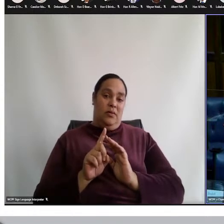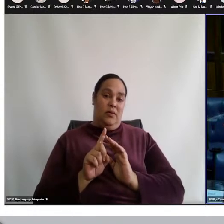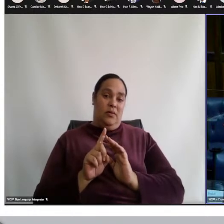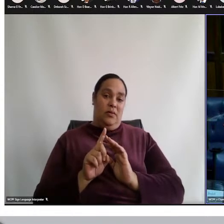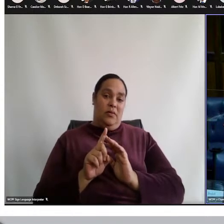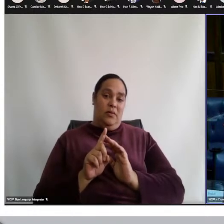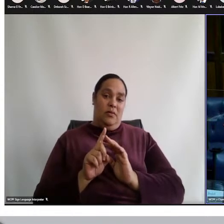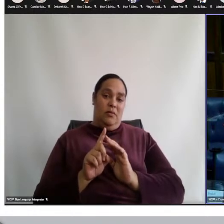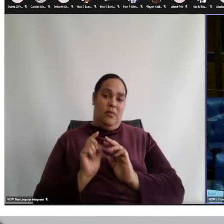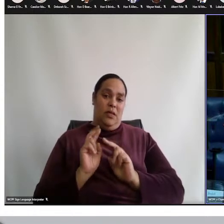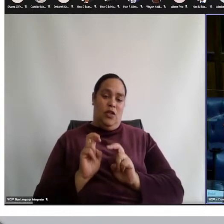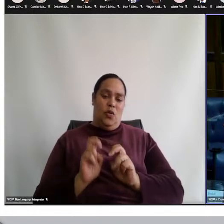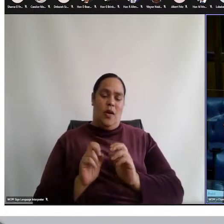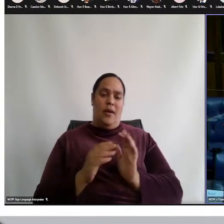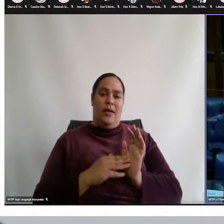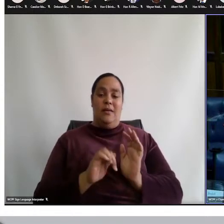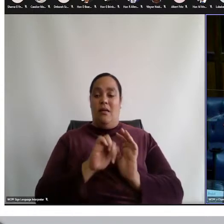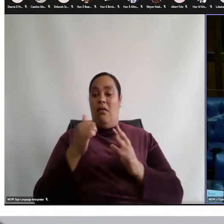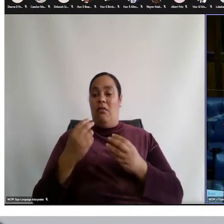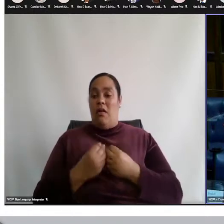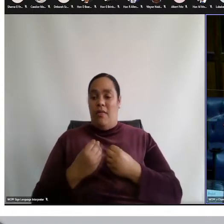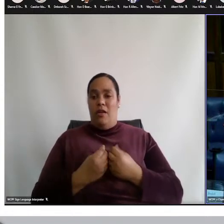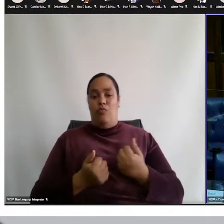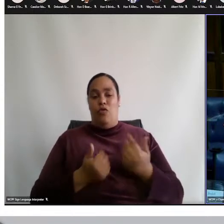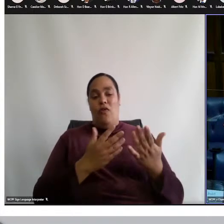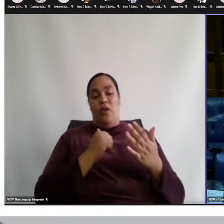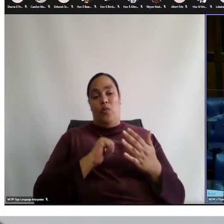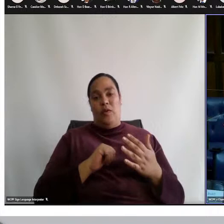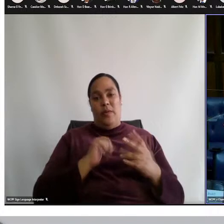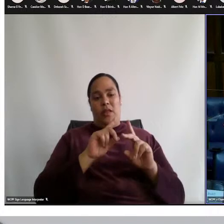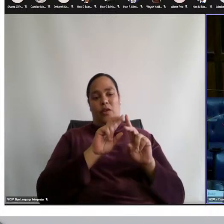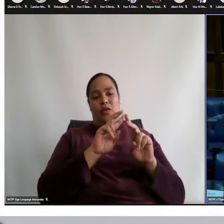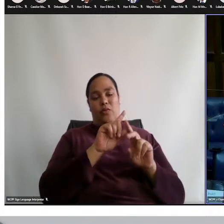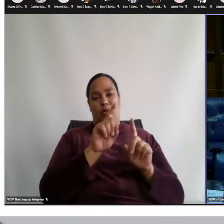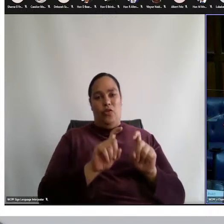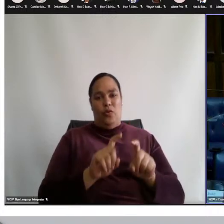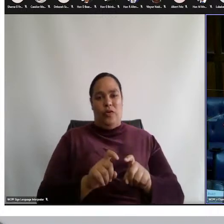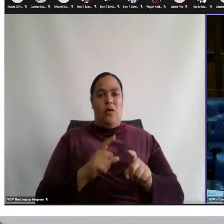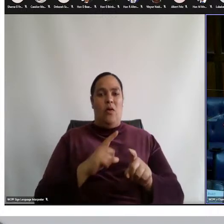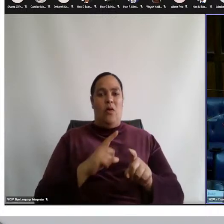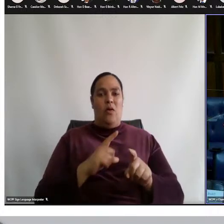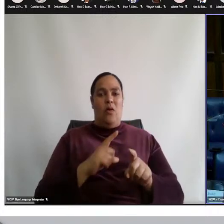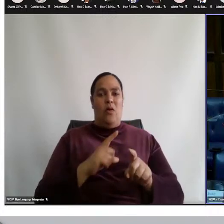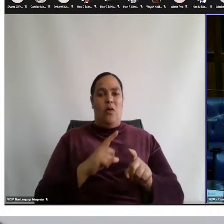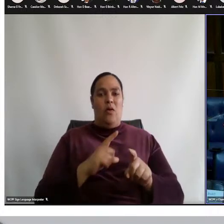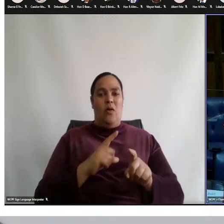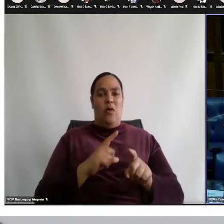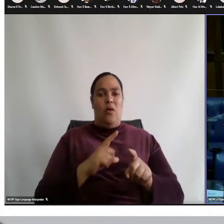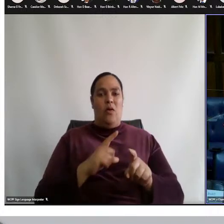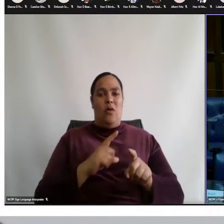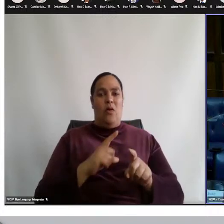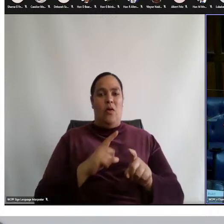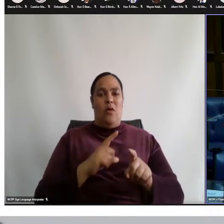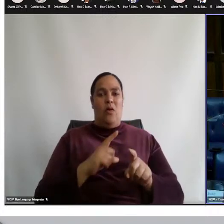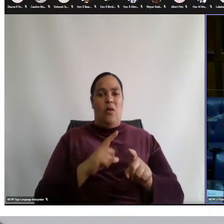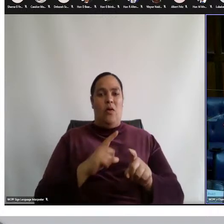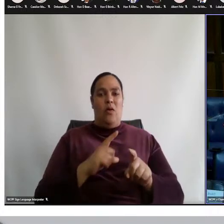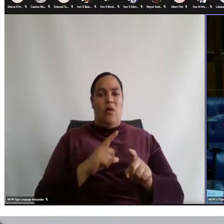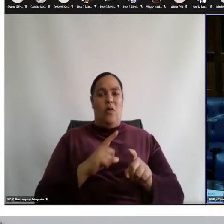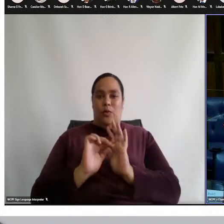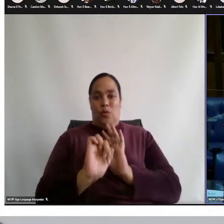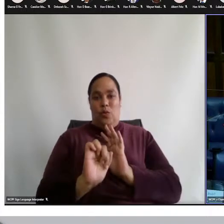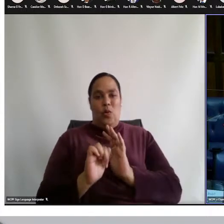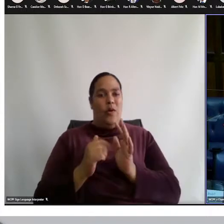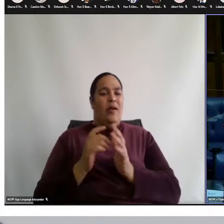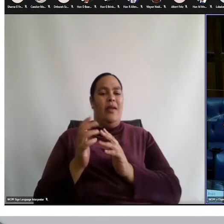against other things, to provide the municipality in question with an opportunity to provide written representation on